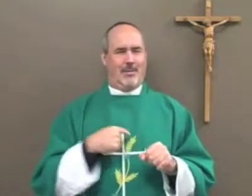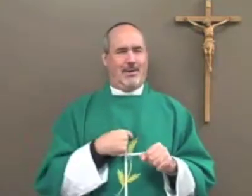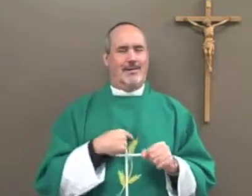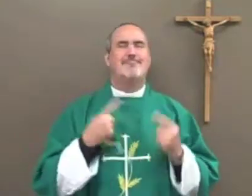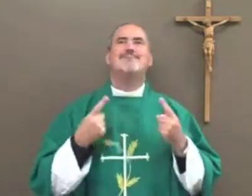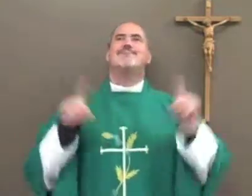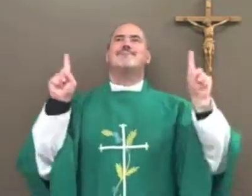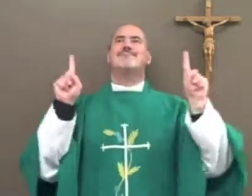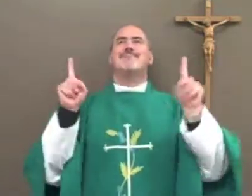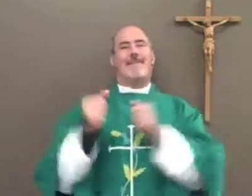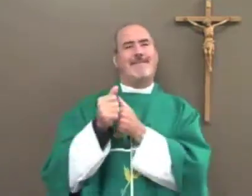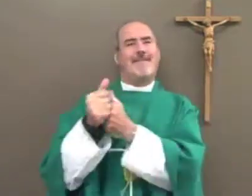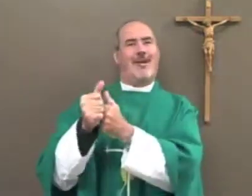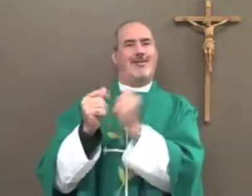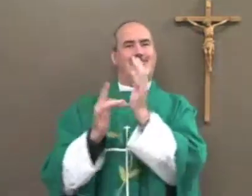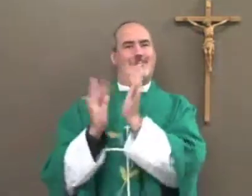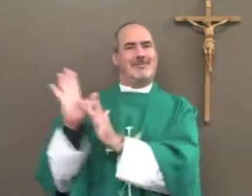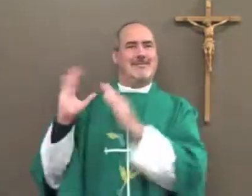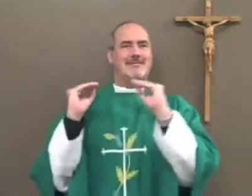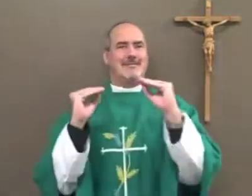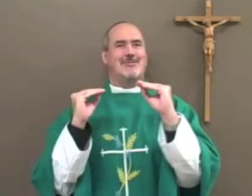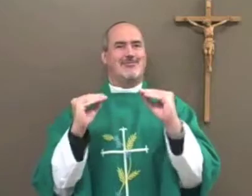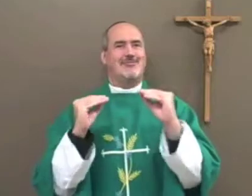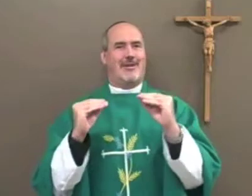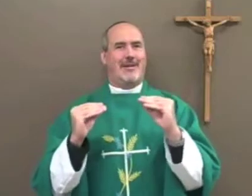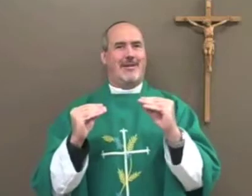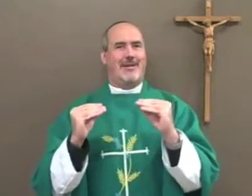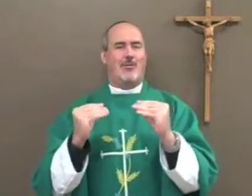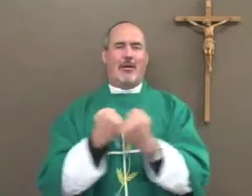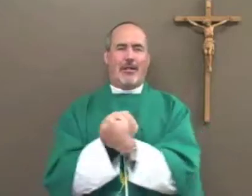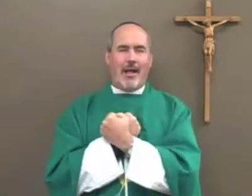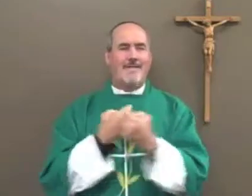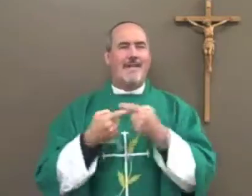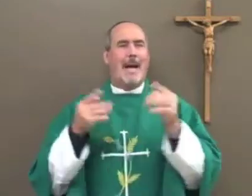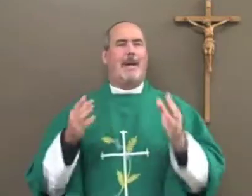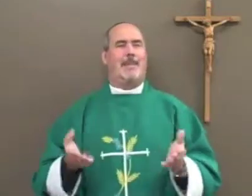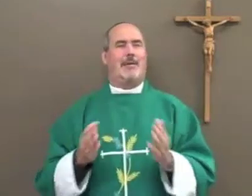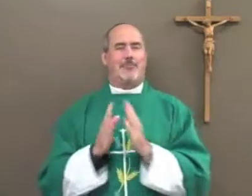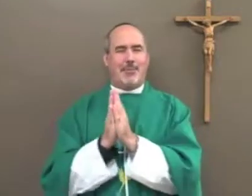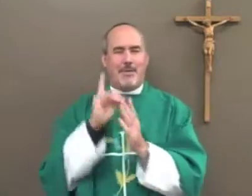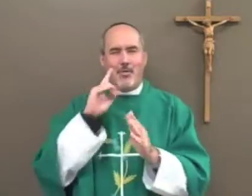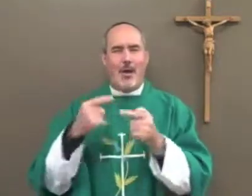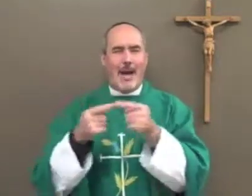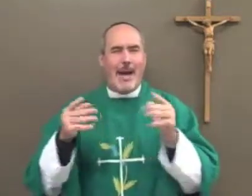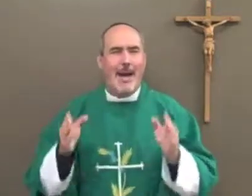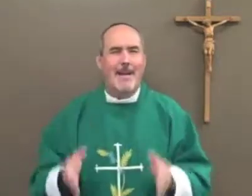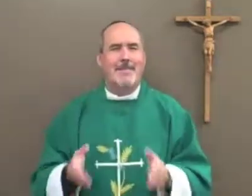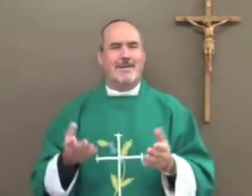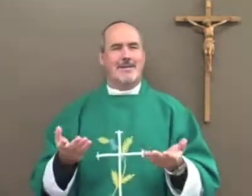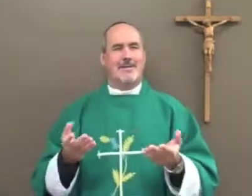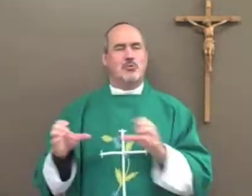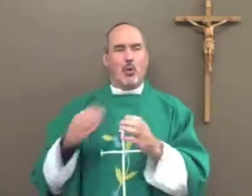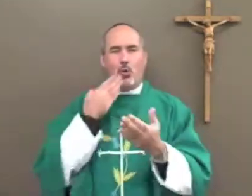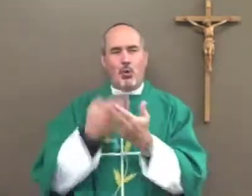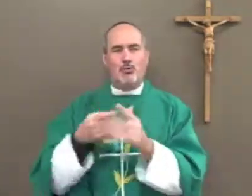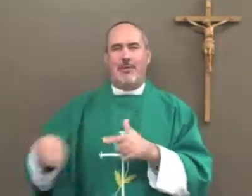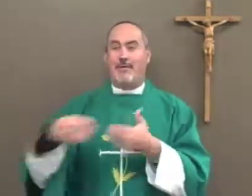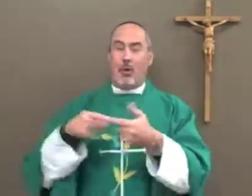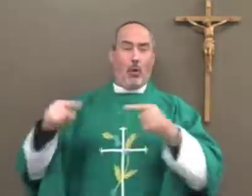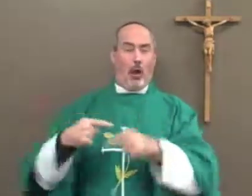Now, how can we become better at following Jesus' teachings? Loving our enemies, praying for our enemies, doing